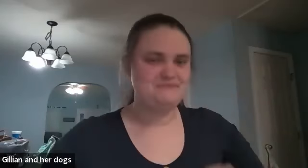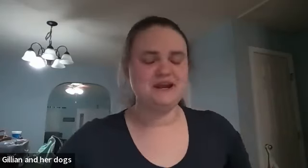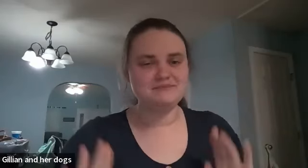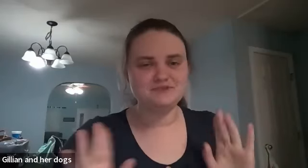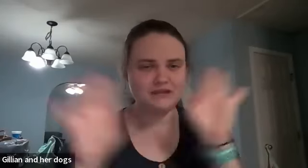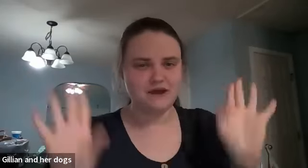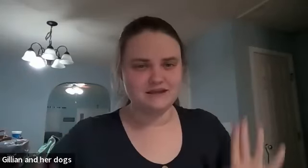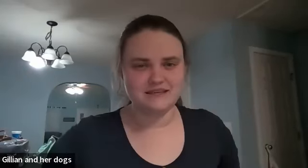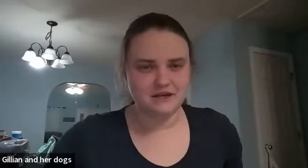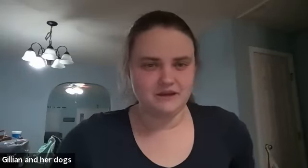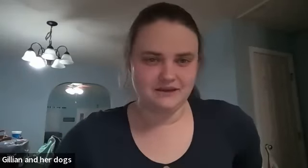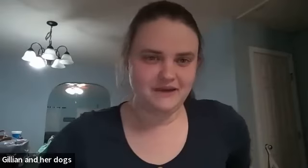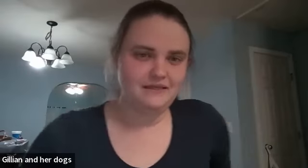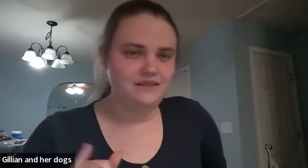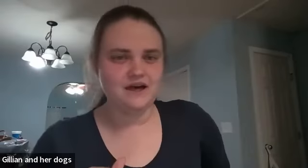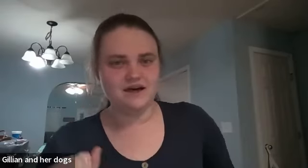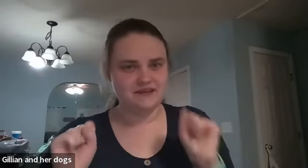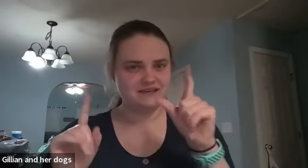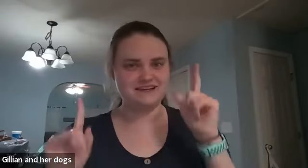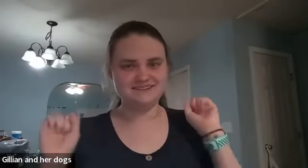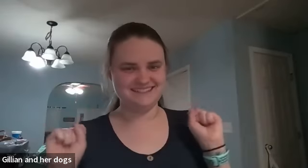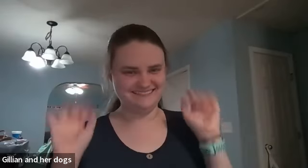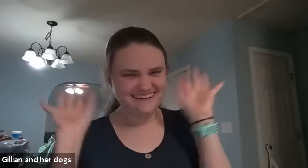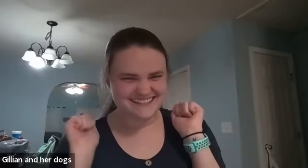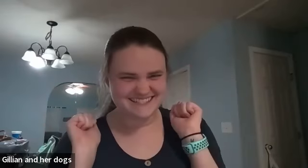but I am totally biased. I know I am. I love ASL. So awesome.